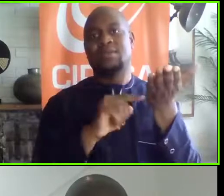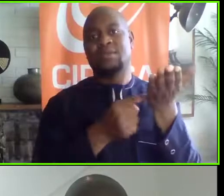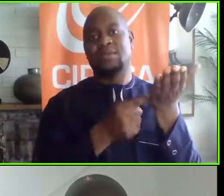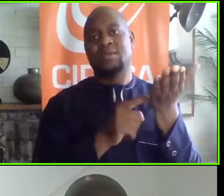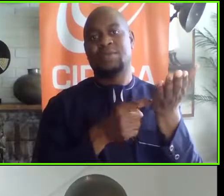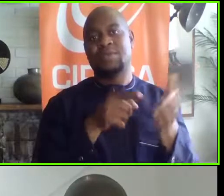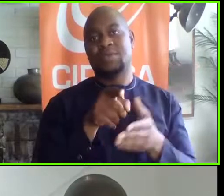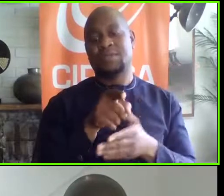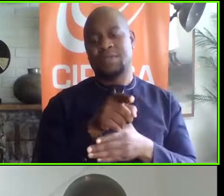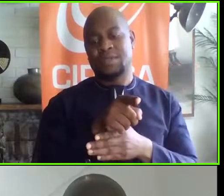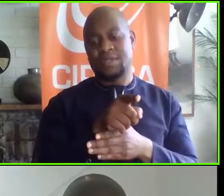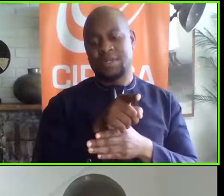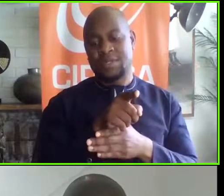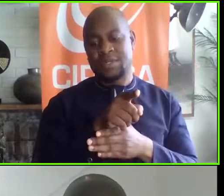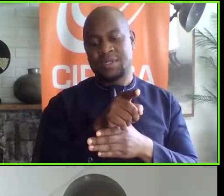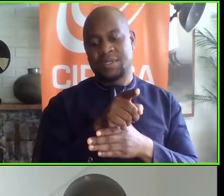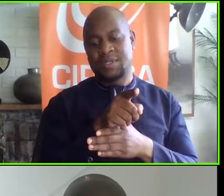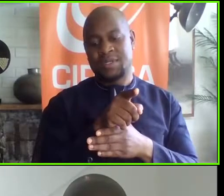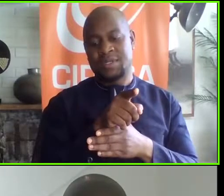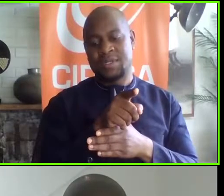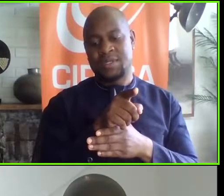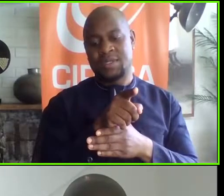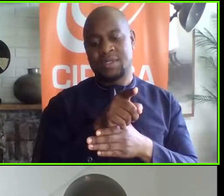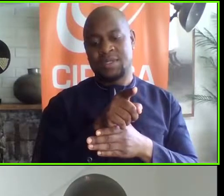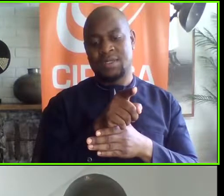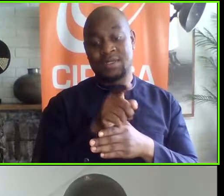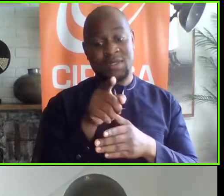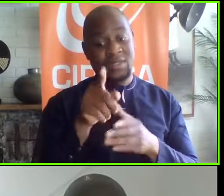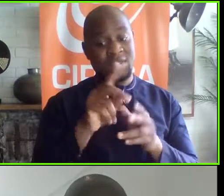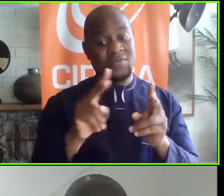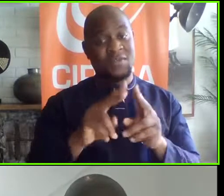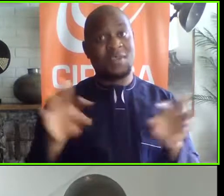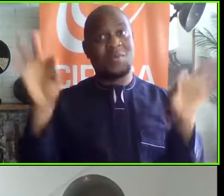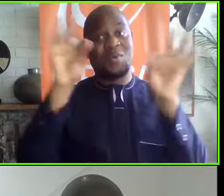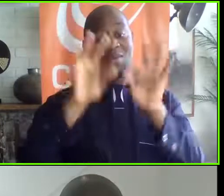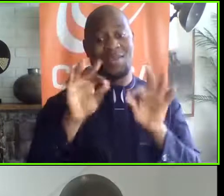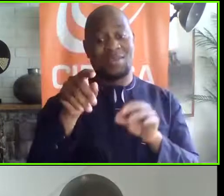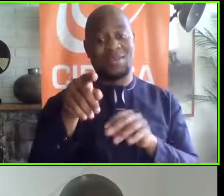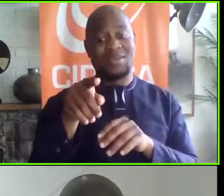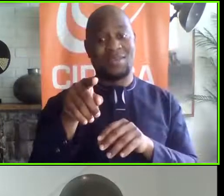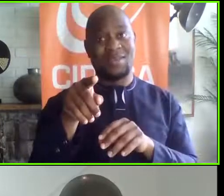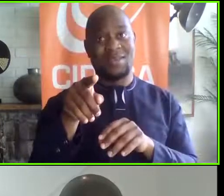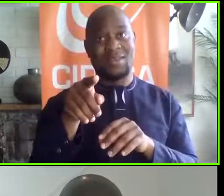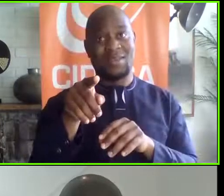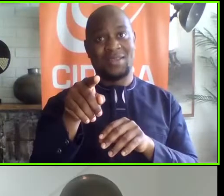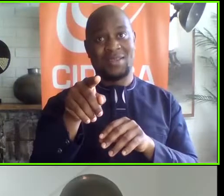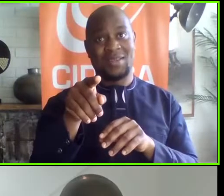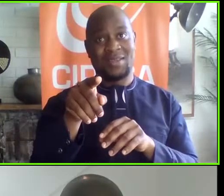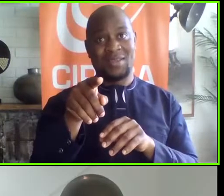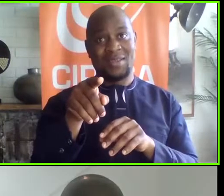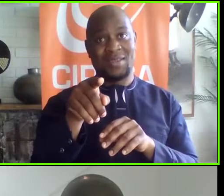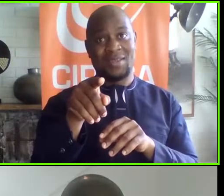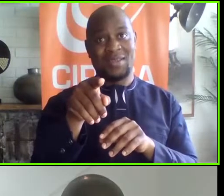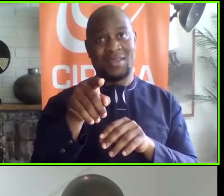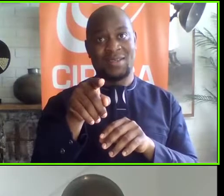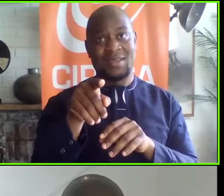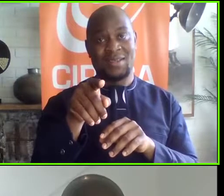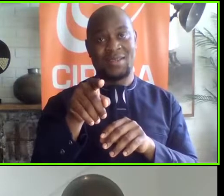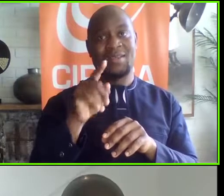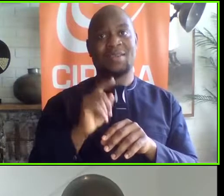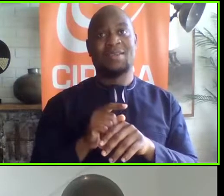we give them a firm ground for them to begin demanding for what is theirs. That would be very, very important.